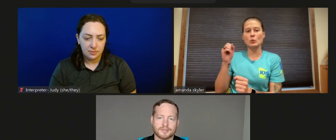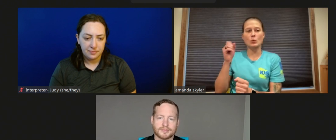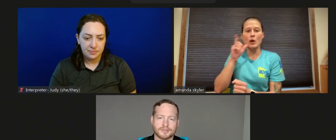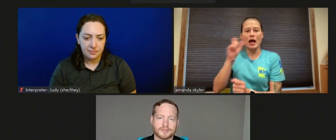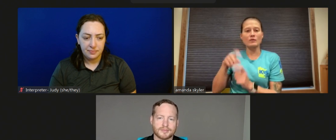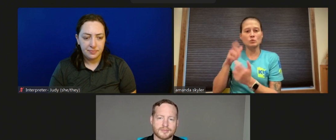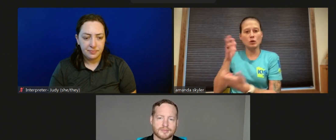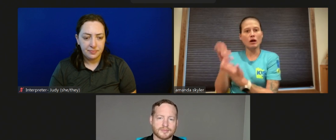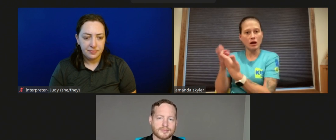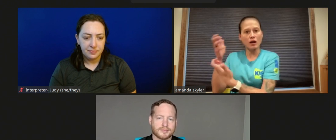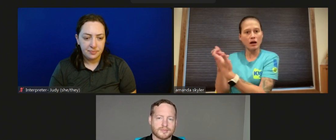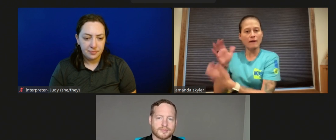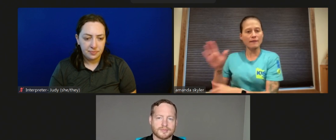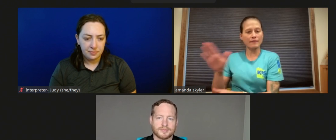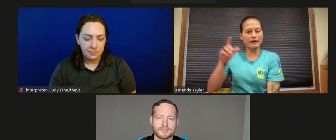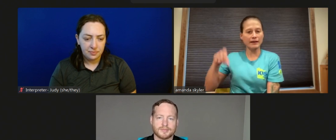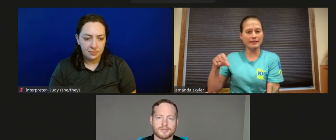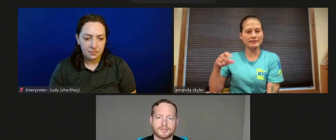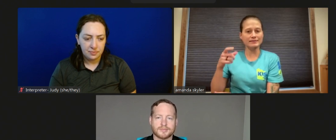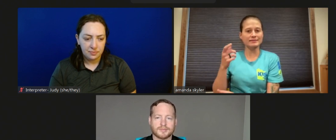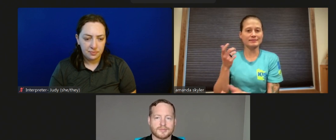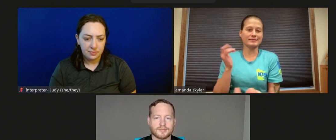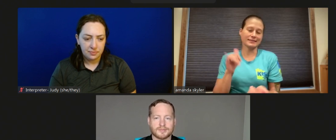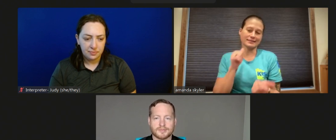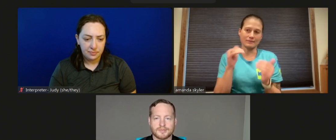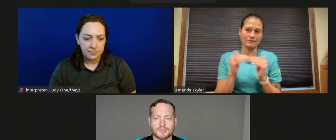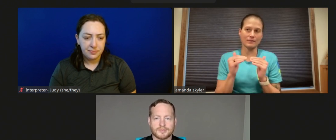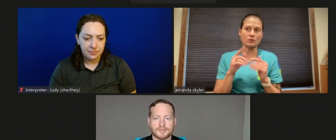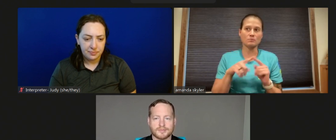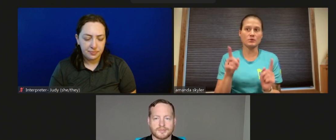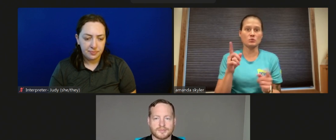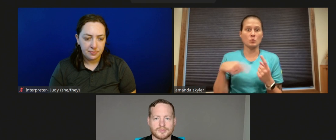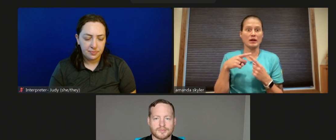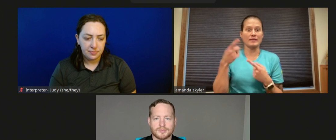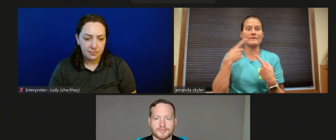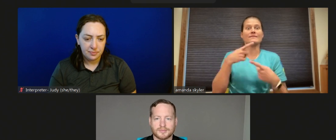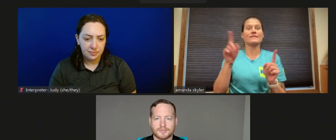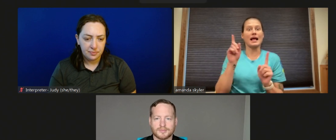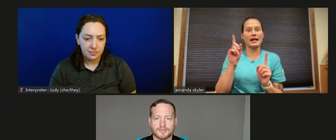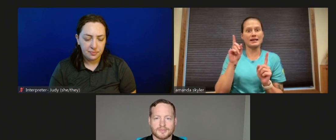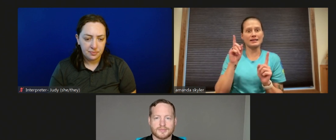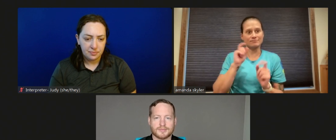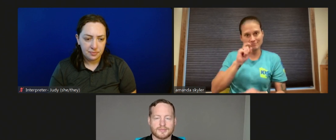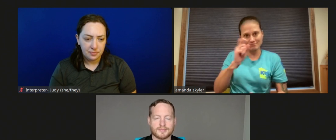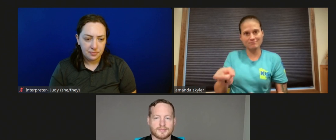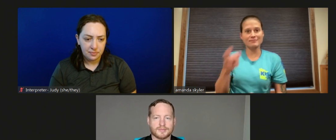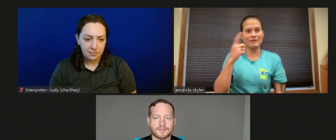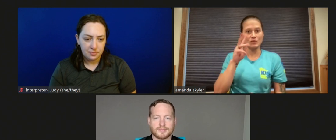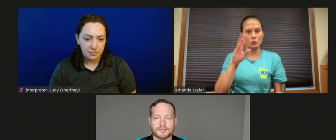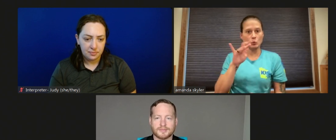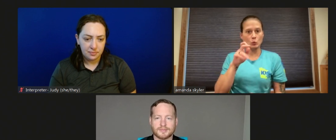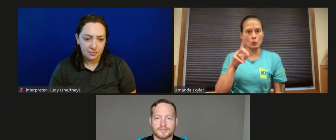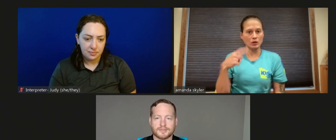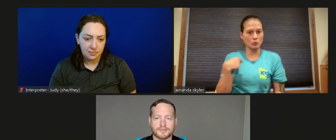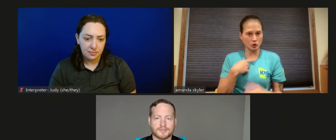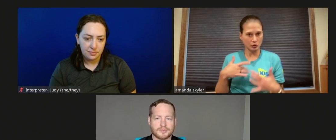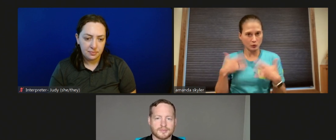uh if they hire a hearing actor to play a deaf person they don't need to hire an interpreter for that actor exactly